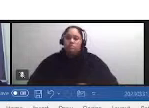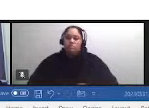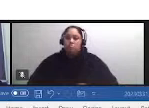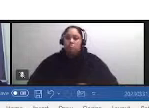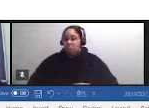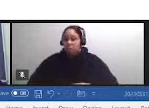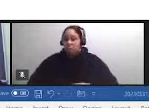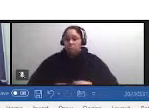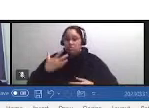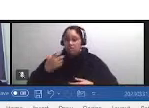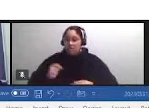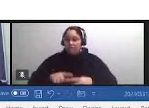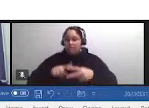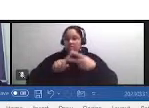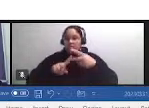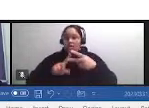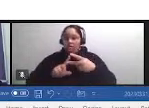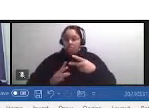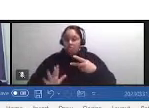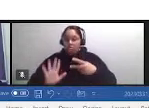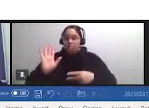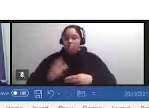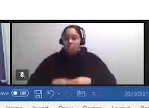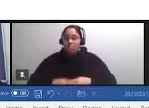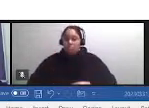Can we have a seconder?